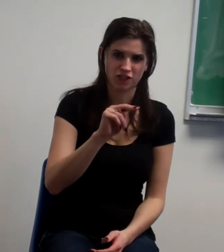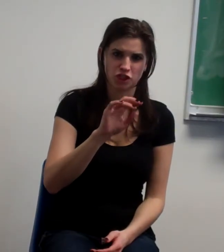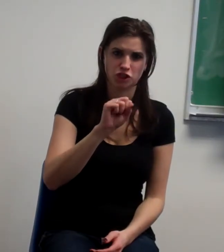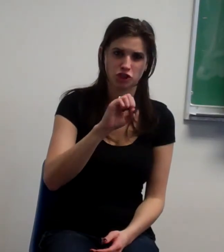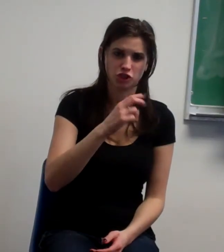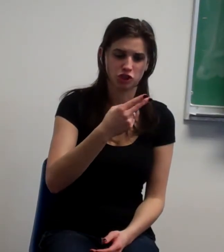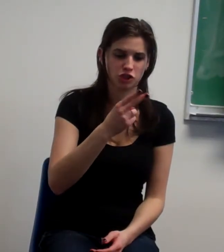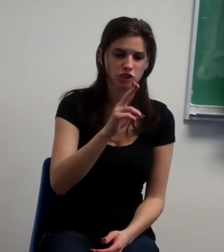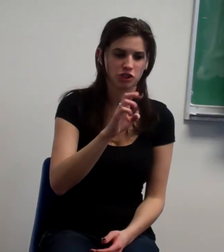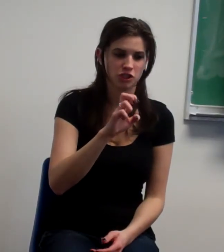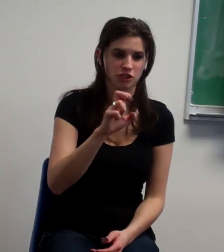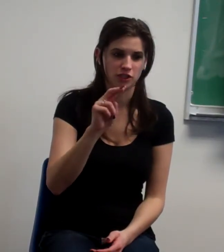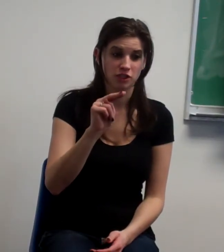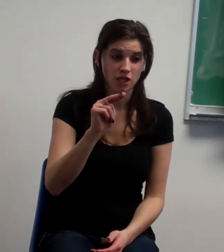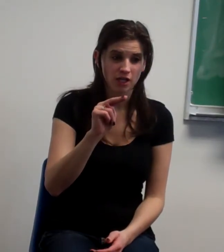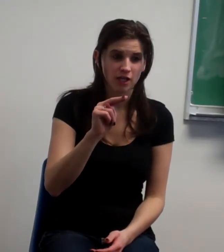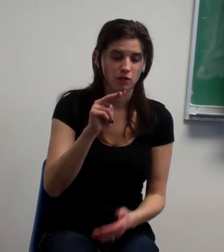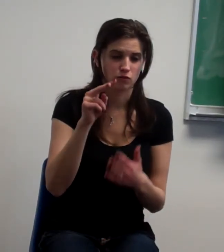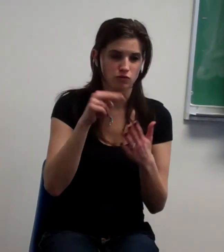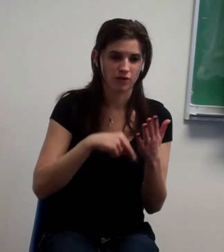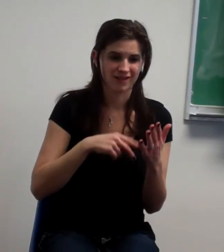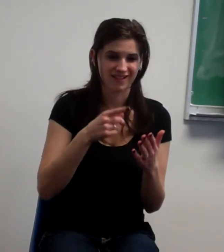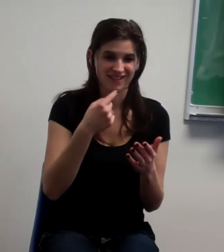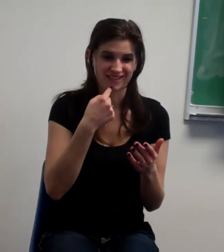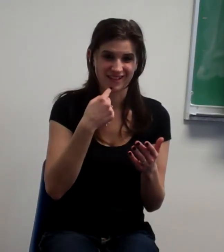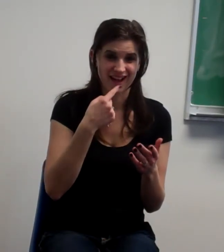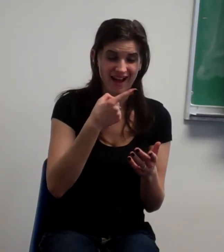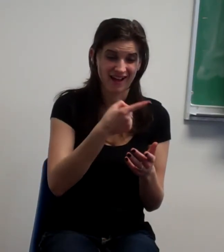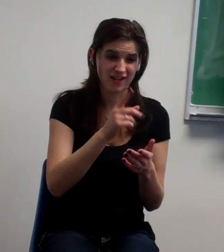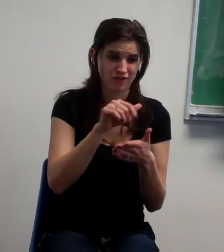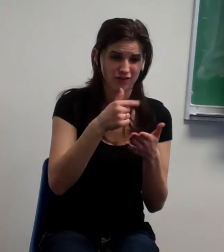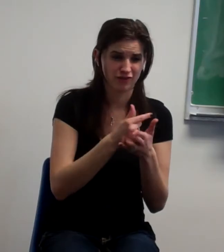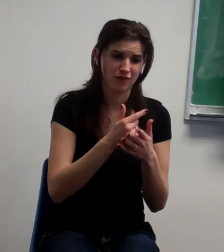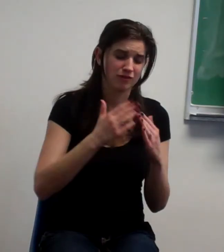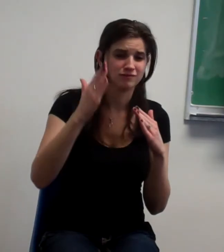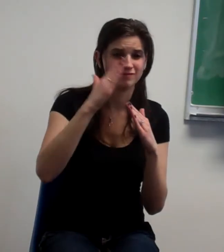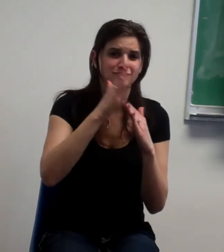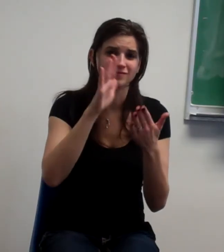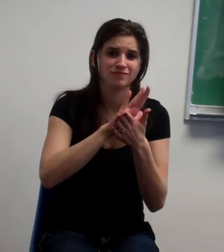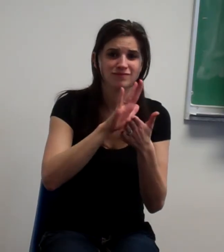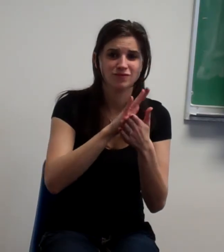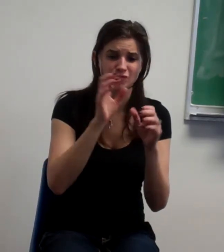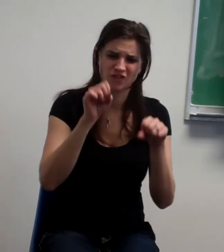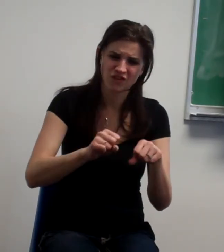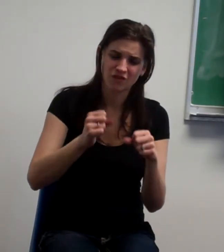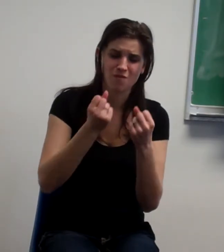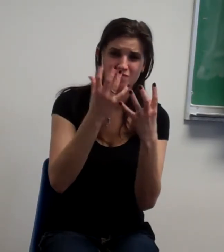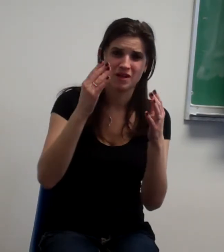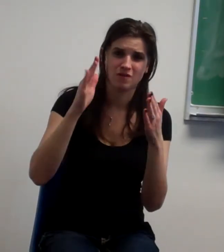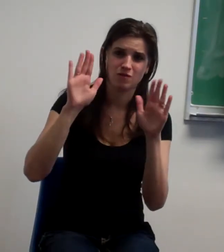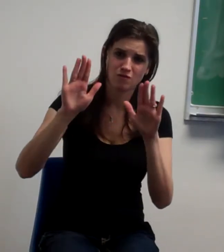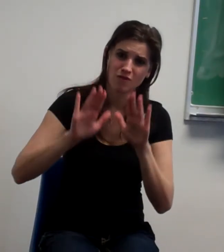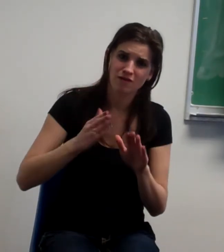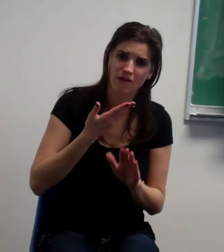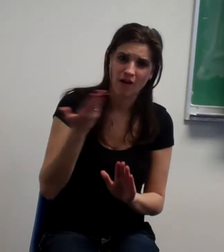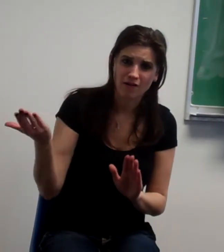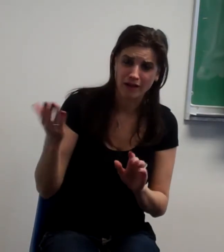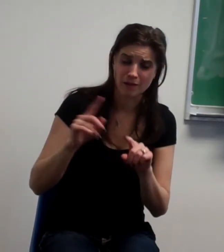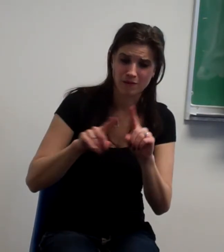through, and he's like, this guy was a West Point graduate. He could have done this, he could have done that. He could have done all these great things, and how in the hell does he turn into what